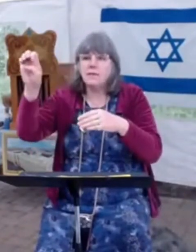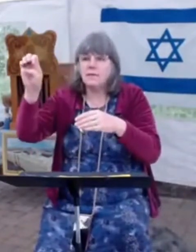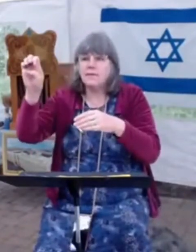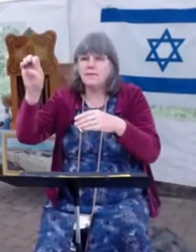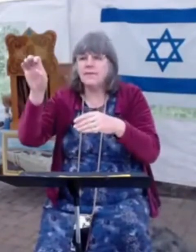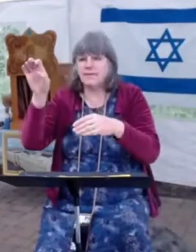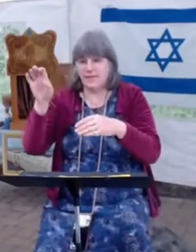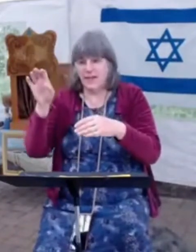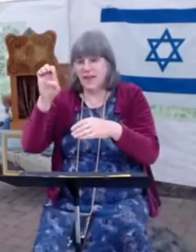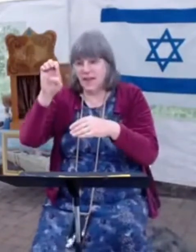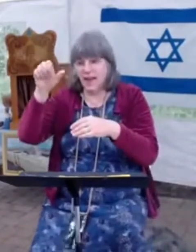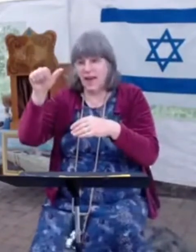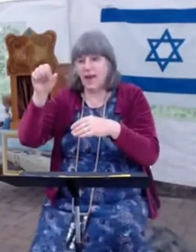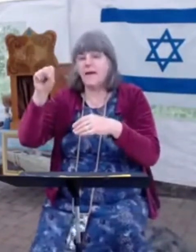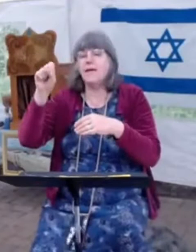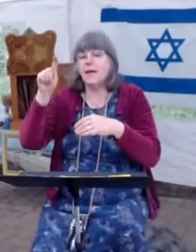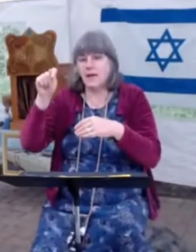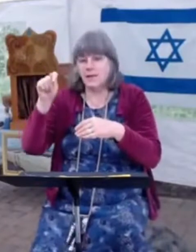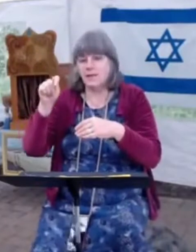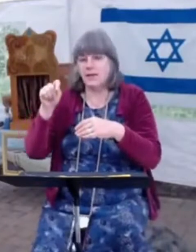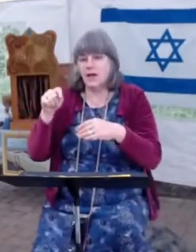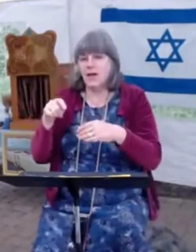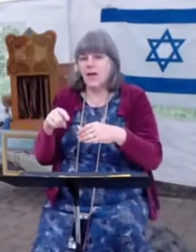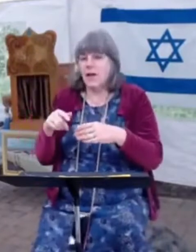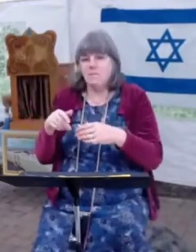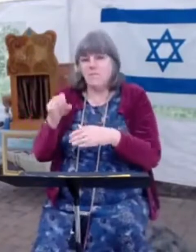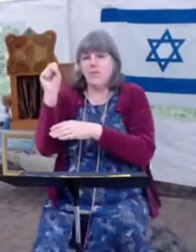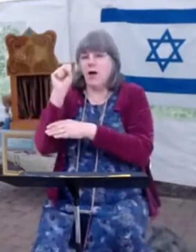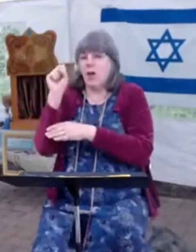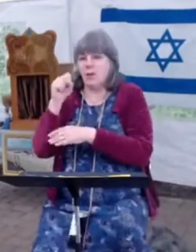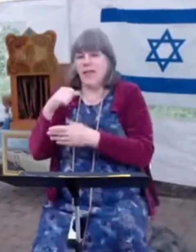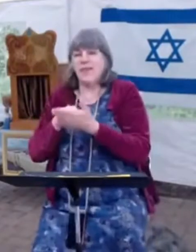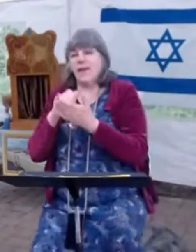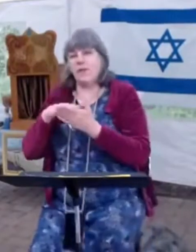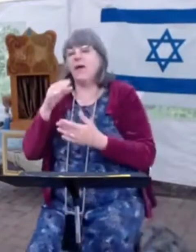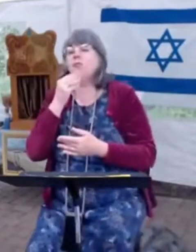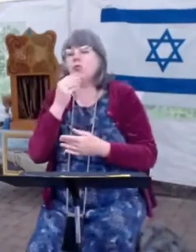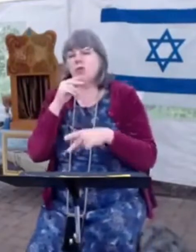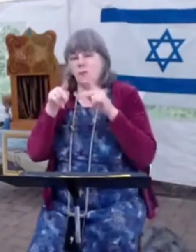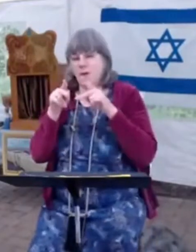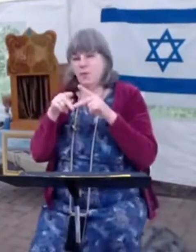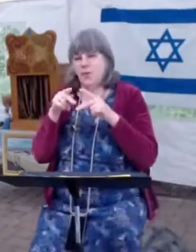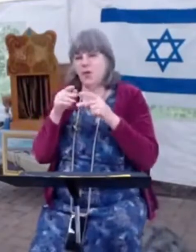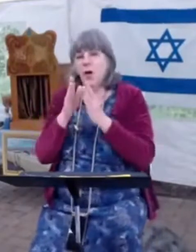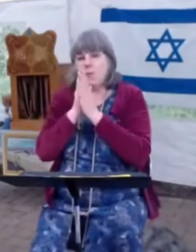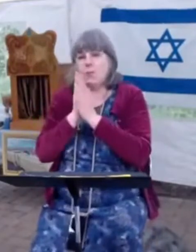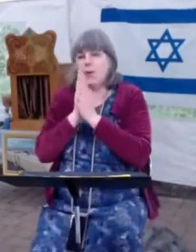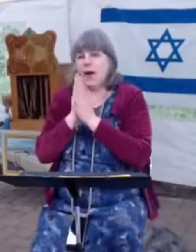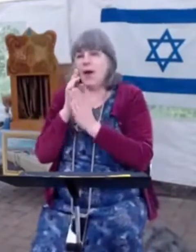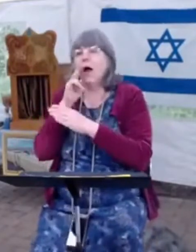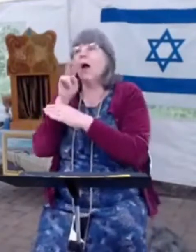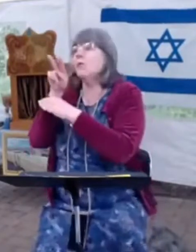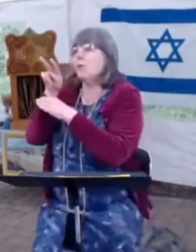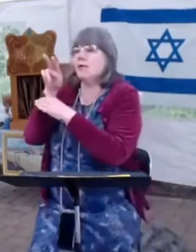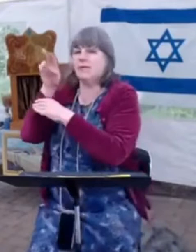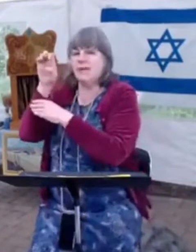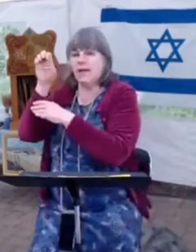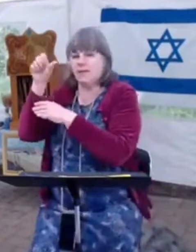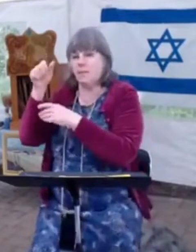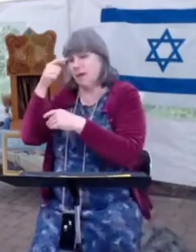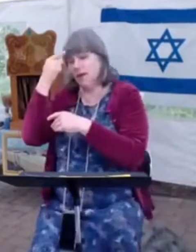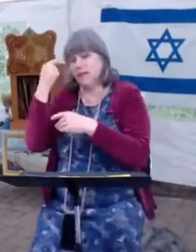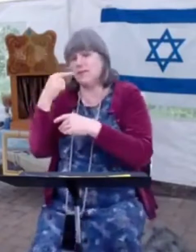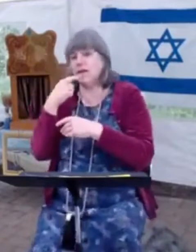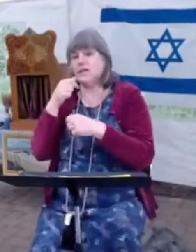And this prayer from Solomon also includes a prayer for the foreigner, the non-Jew, who prays towards the